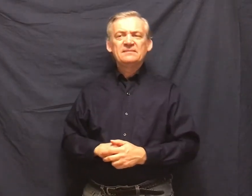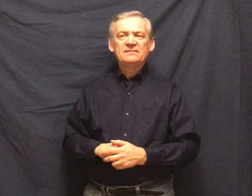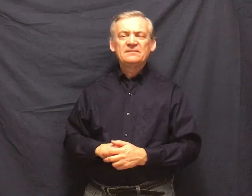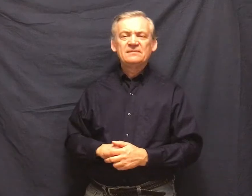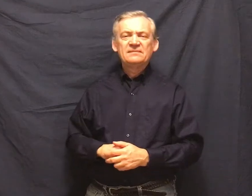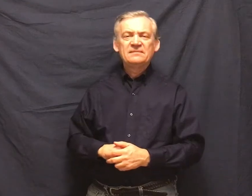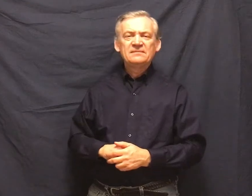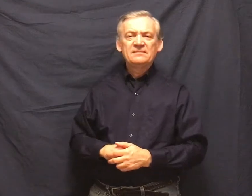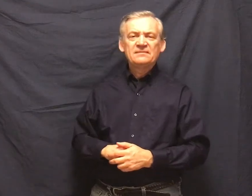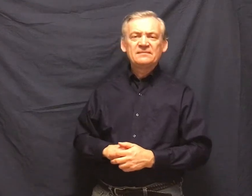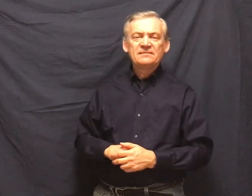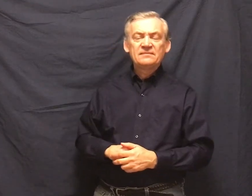and a small hand riveter.